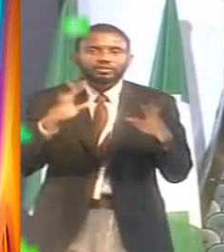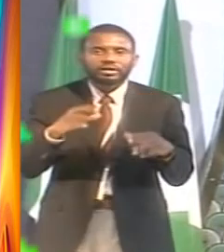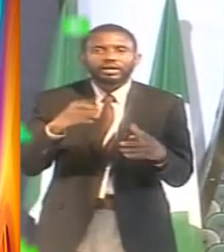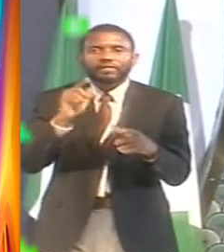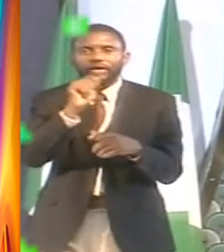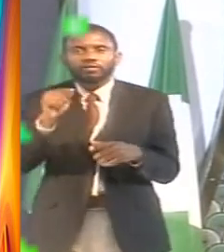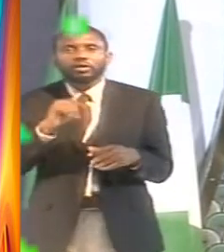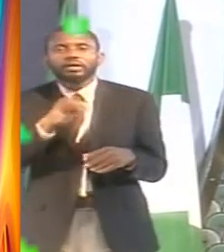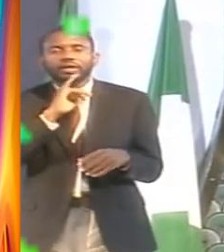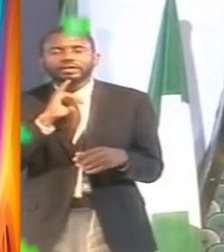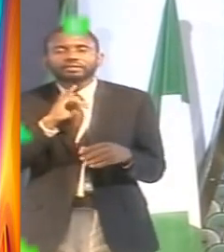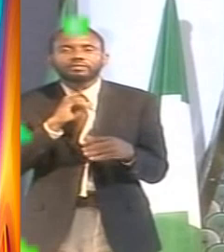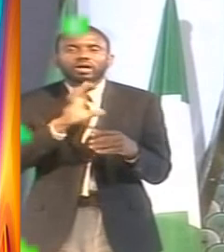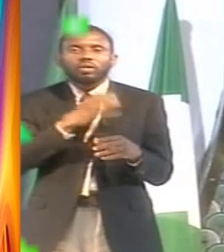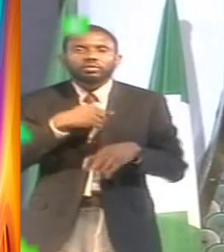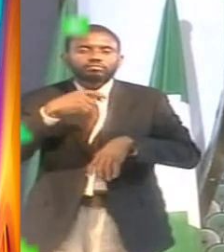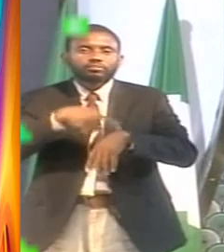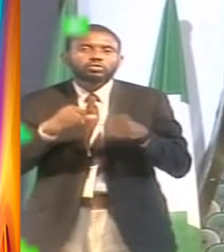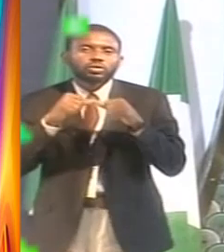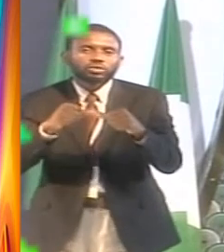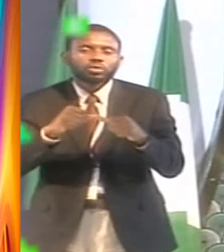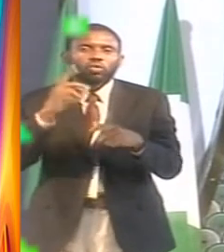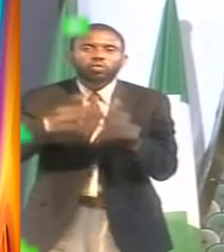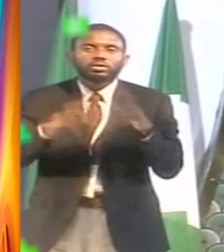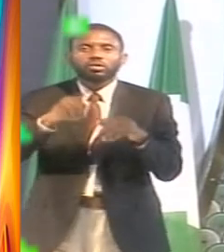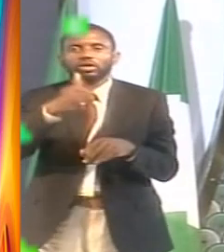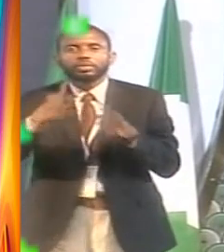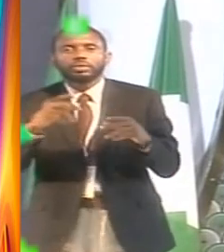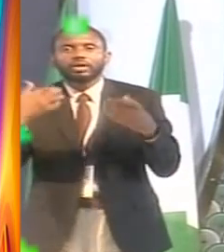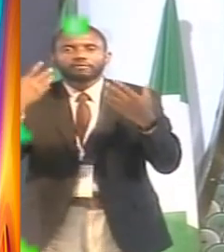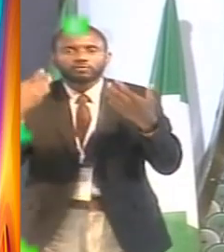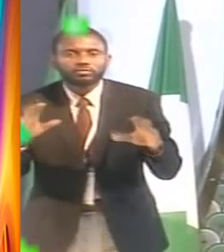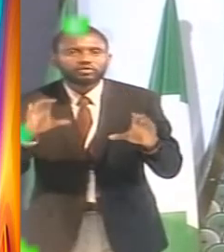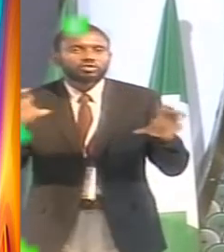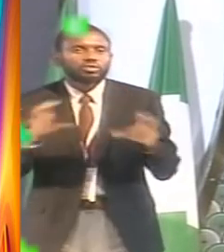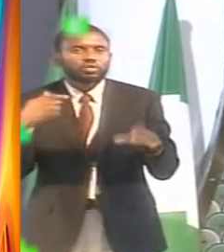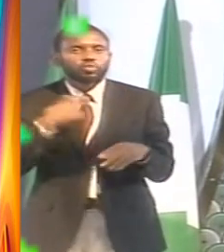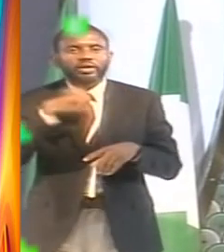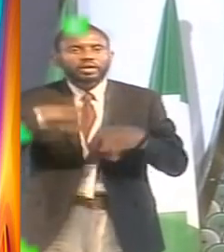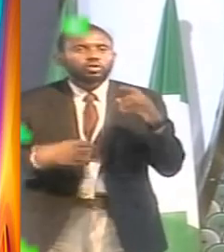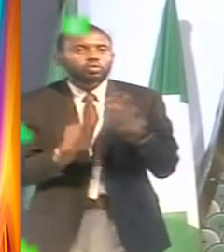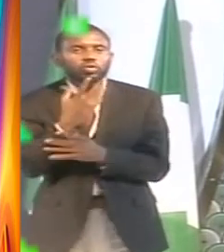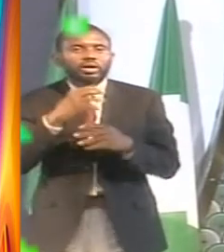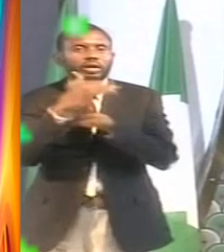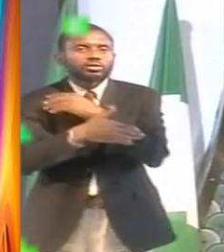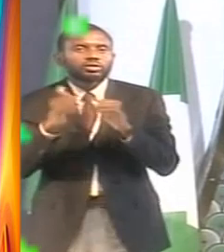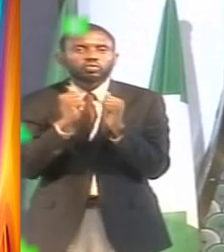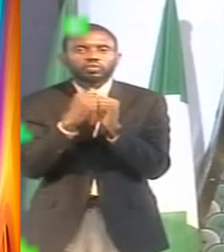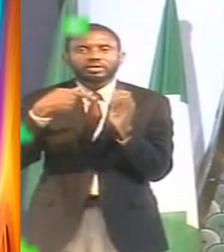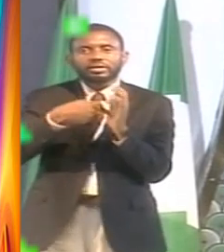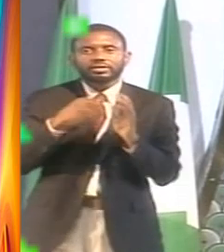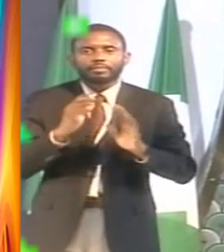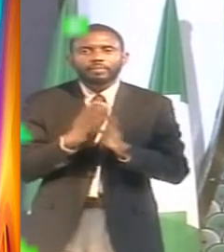things that other people have done, privilege their community, privilege their... So we cannot grow a country like this. We will